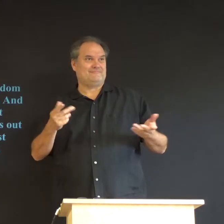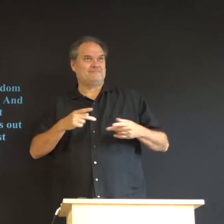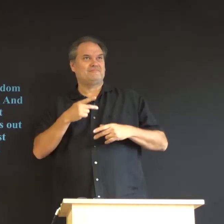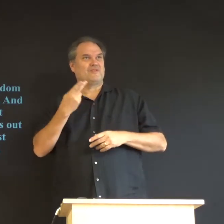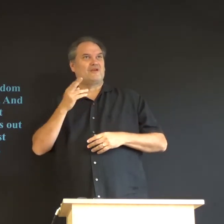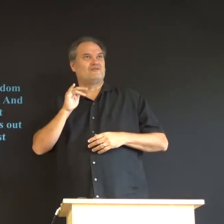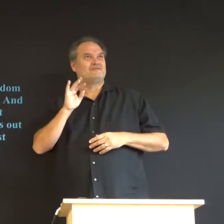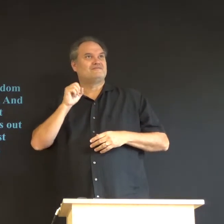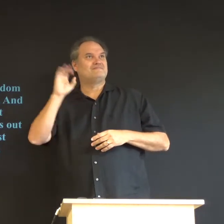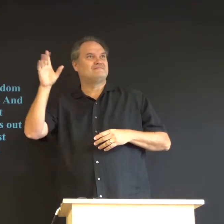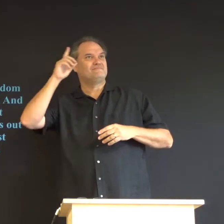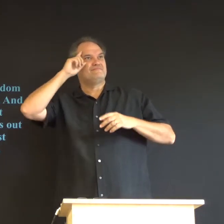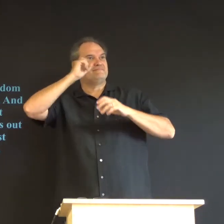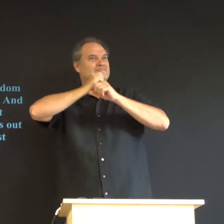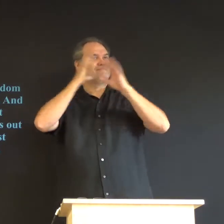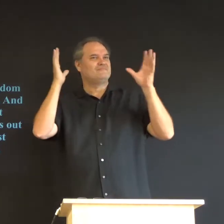And Jesus said,